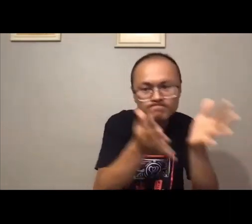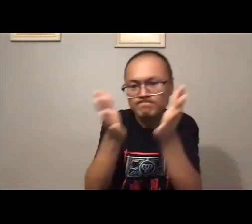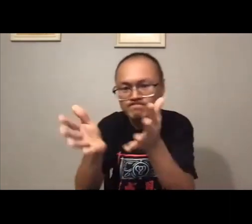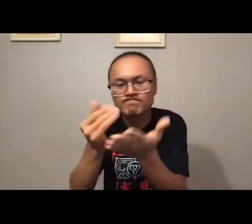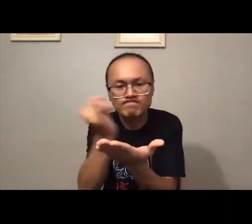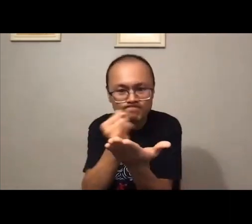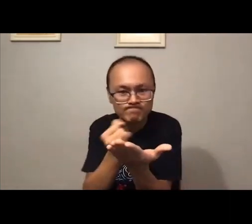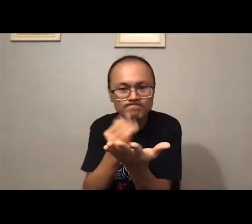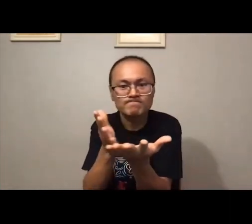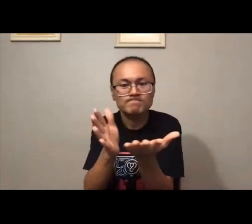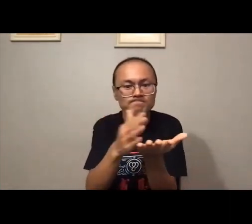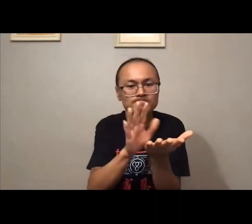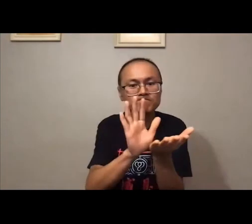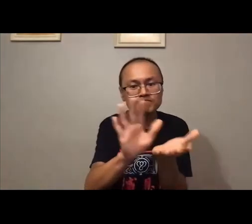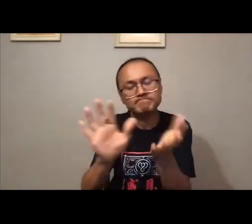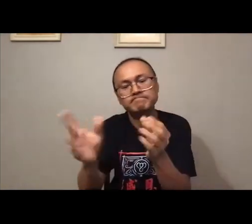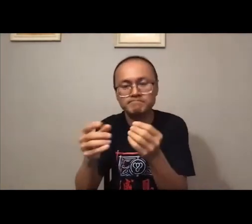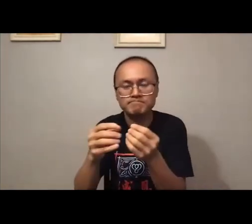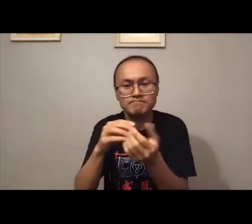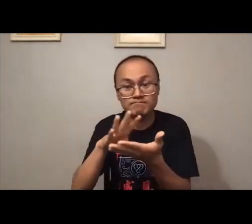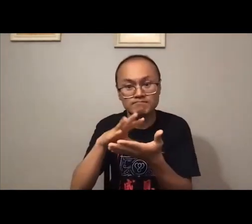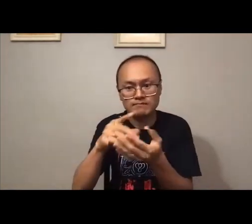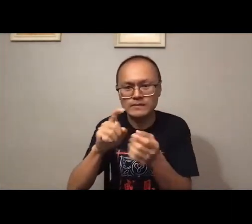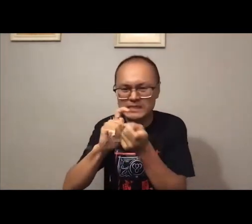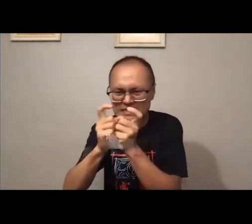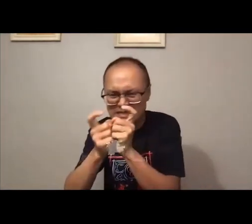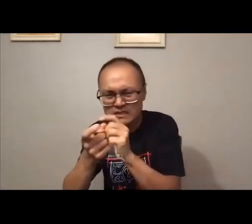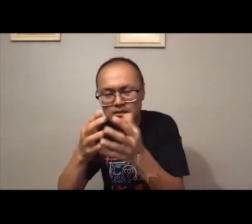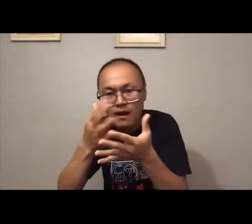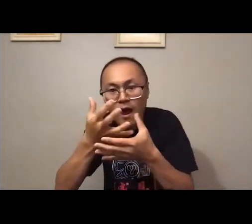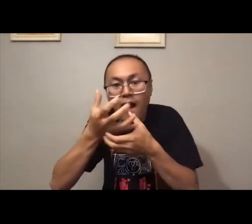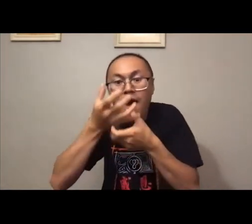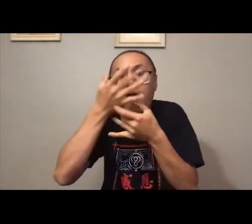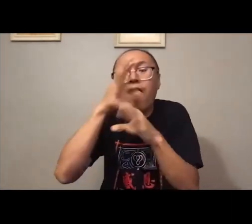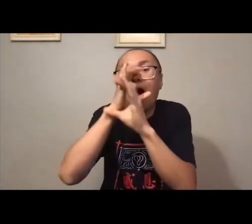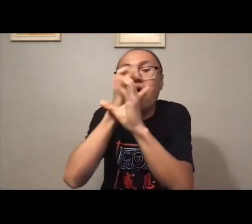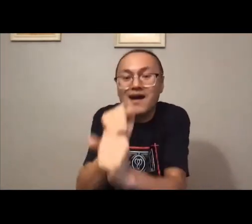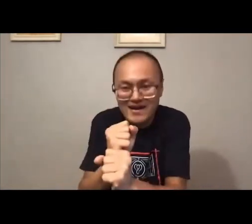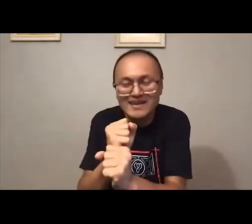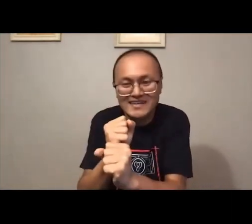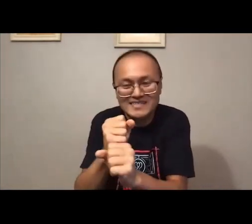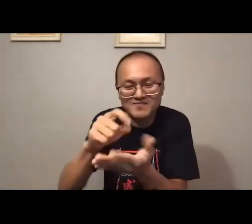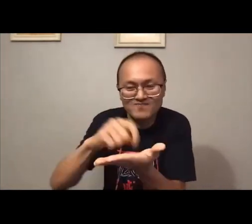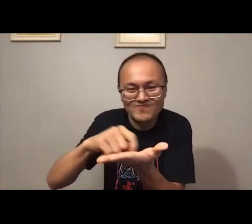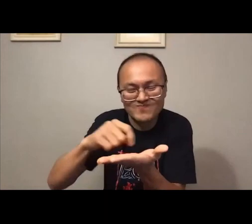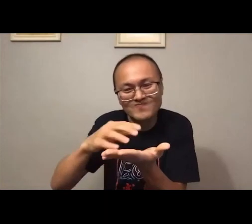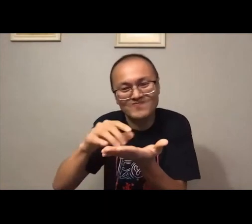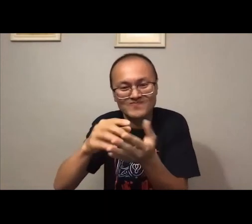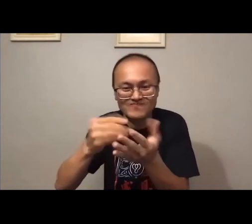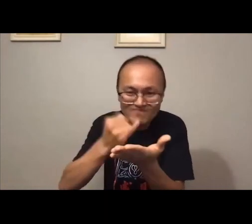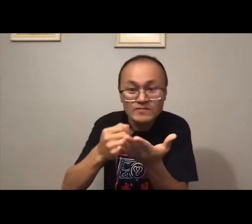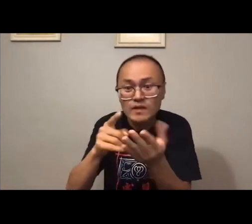art and those kinds of things, drawing with these children, and to be able to